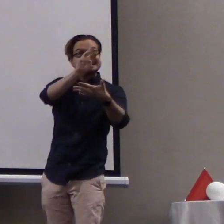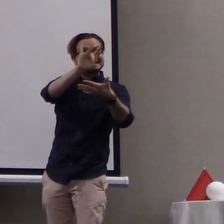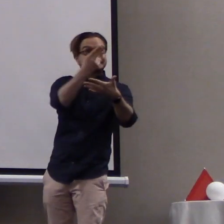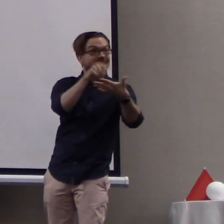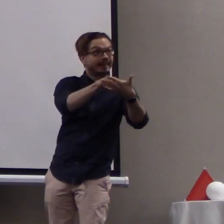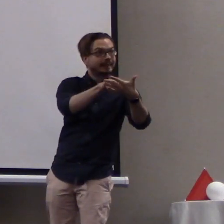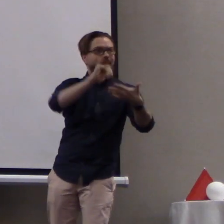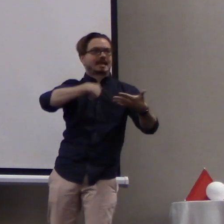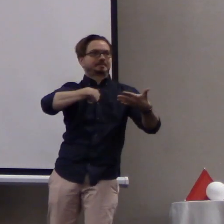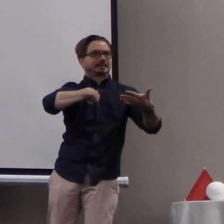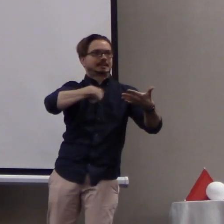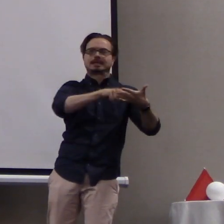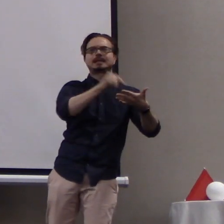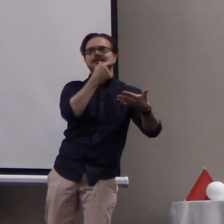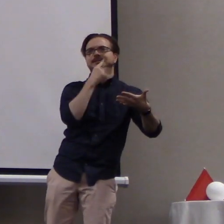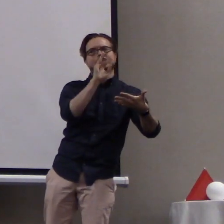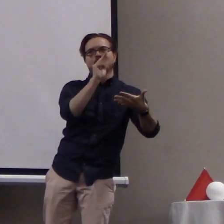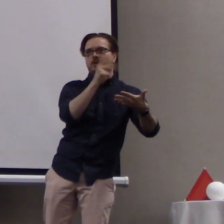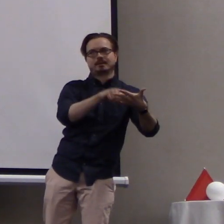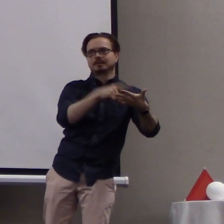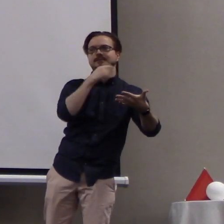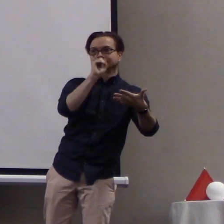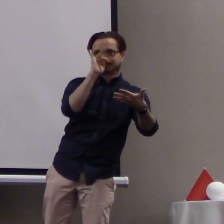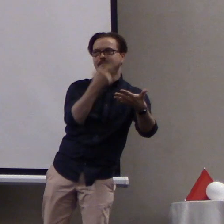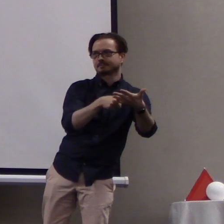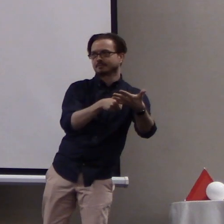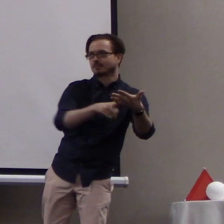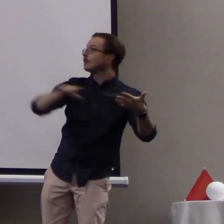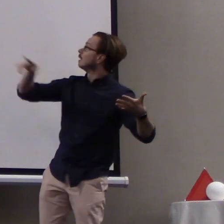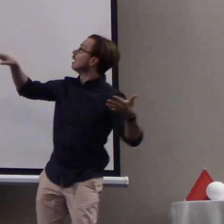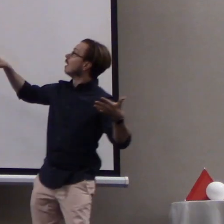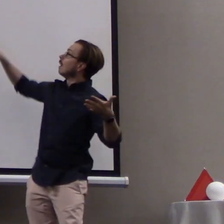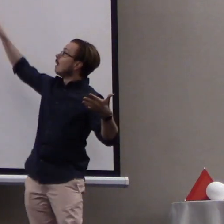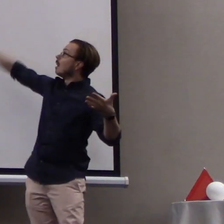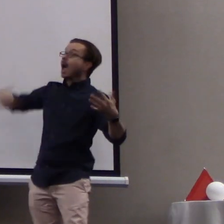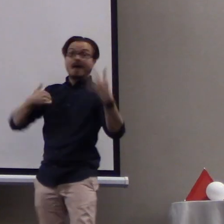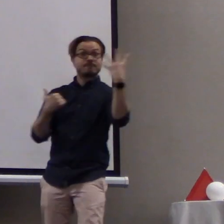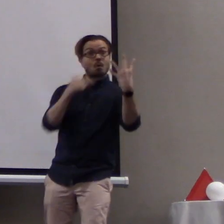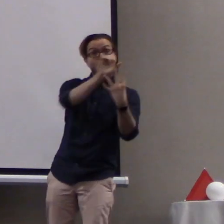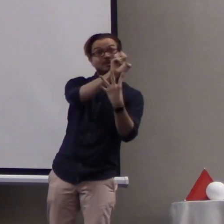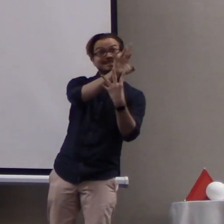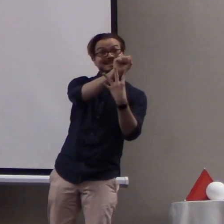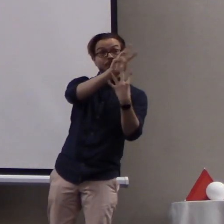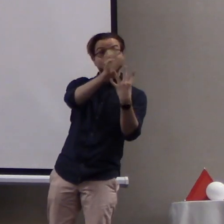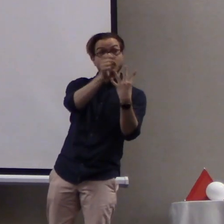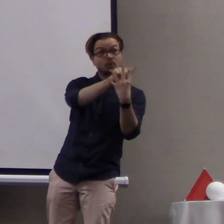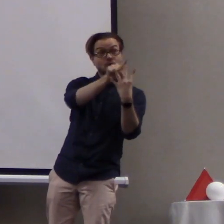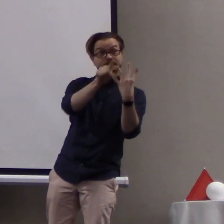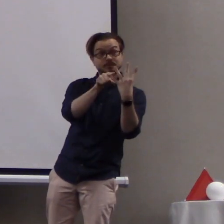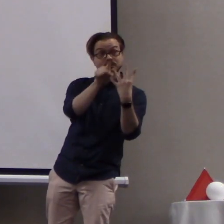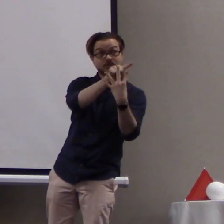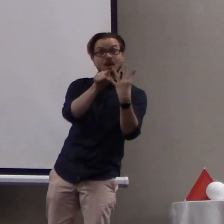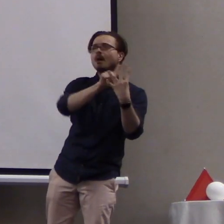So, if you see Smith, that's me. It doesn't say Wink, it says Smith. And I have